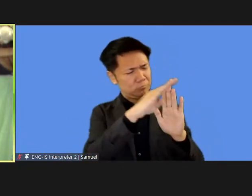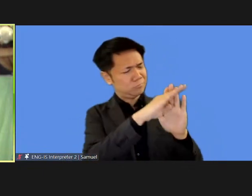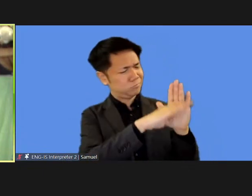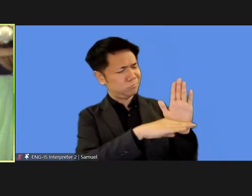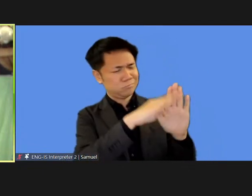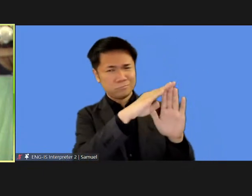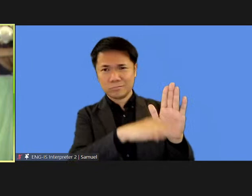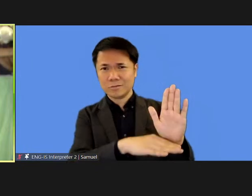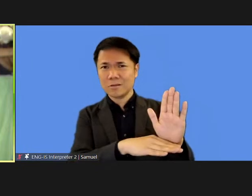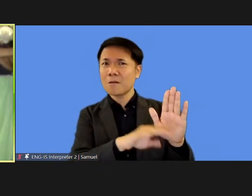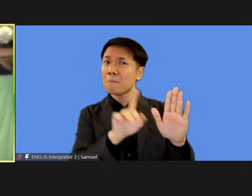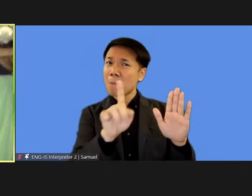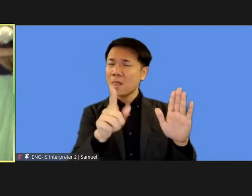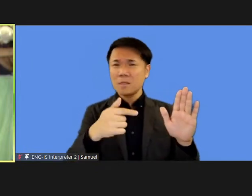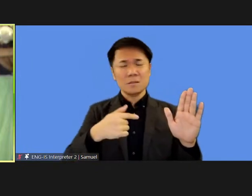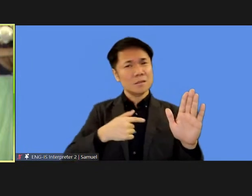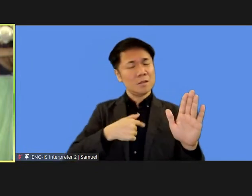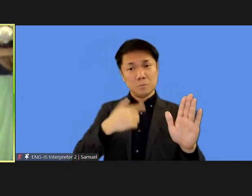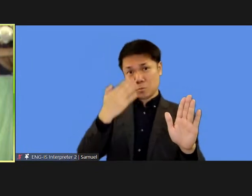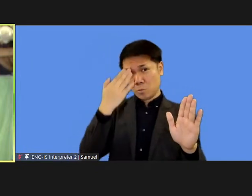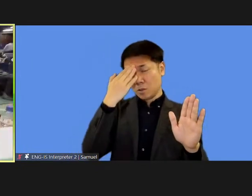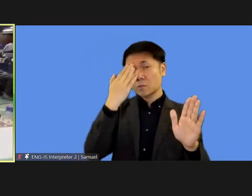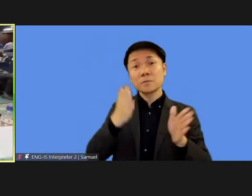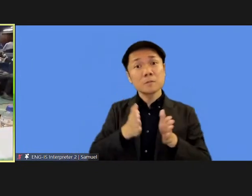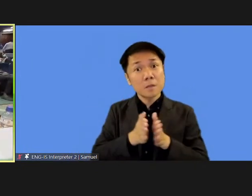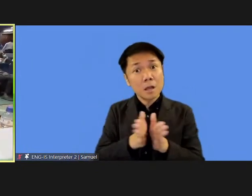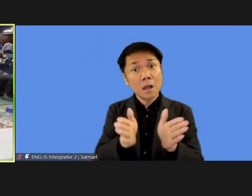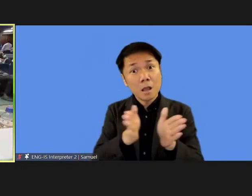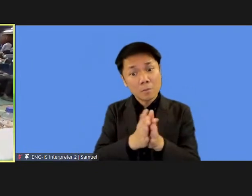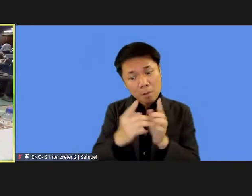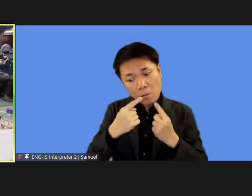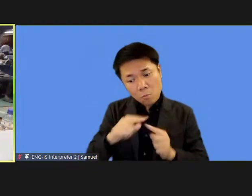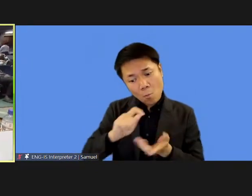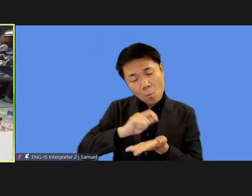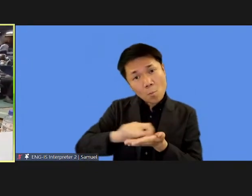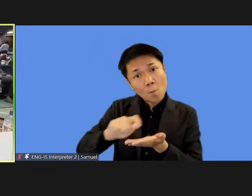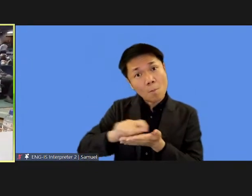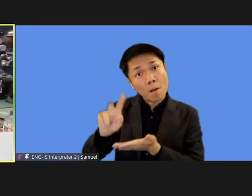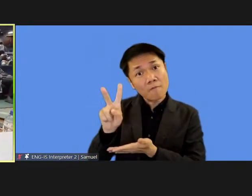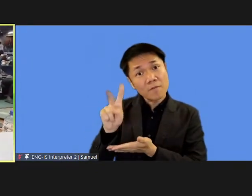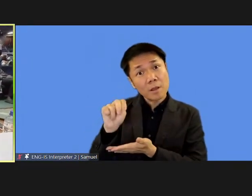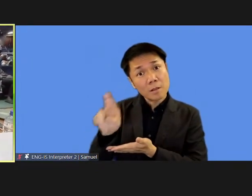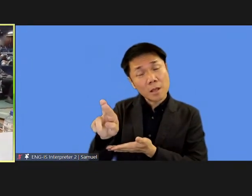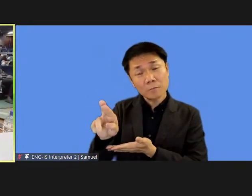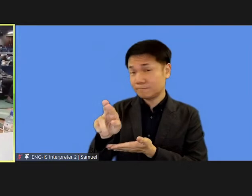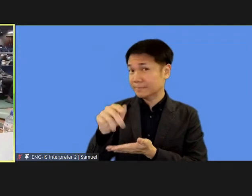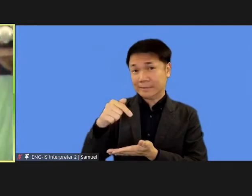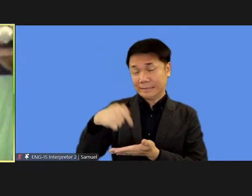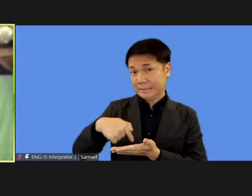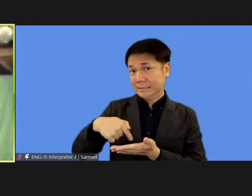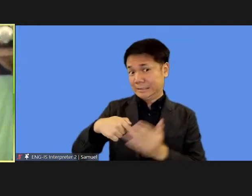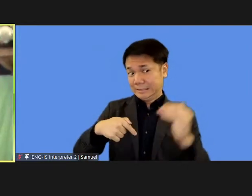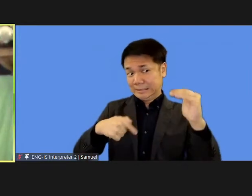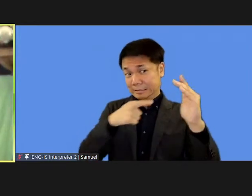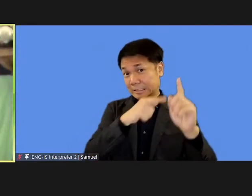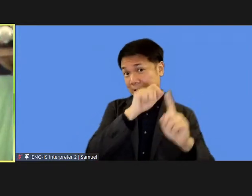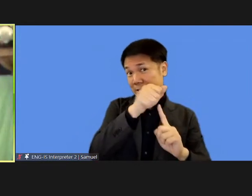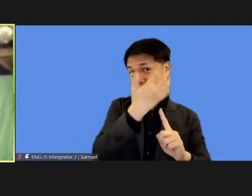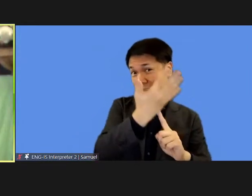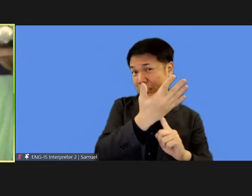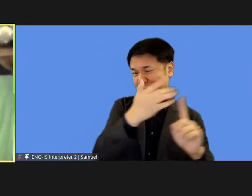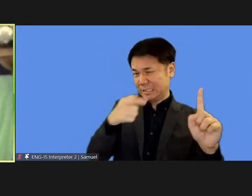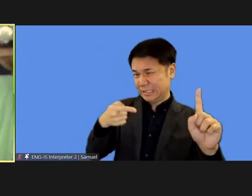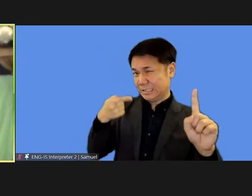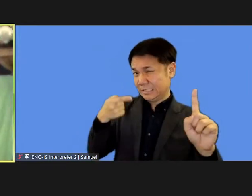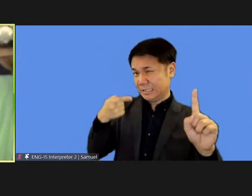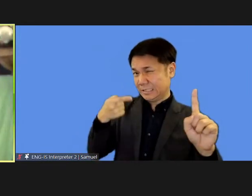say, we are here already. So this is the number of places that we need to touch. So it's very important. And also, lastly, we need to start